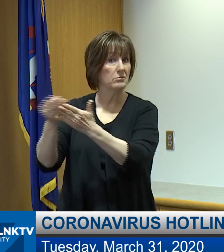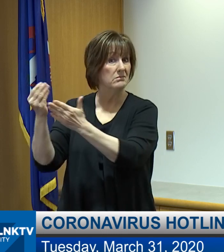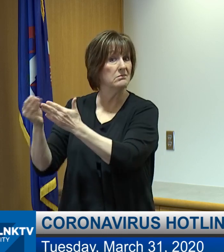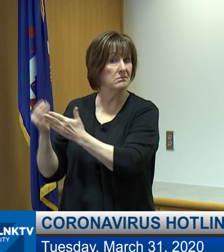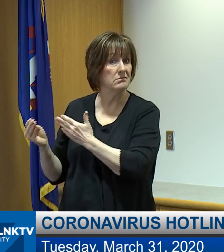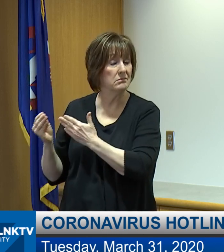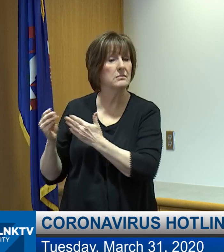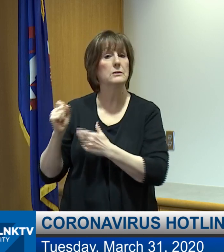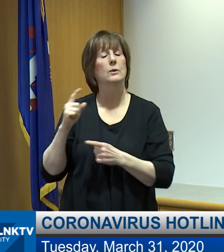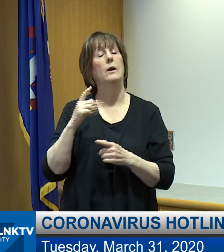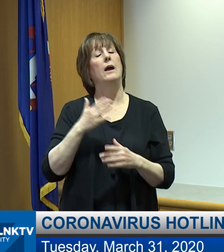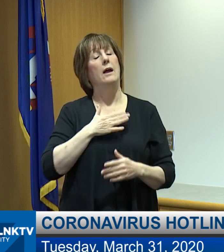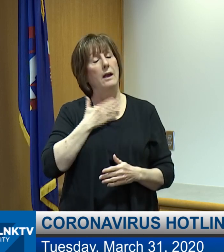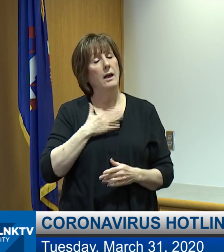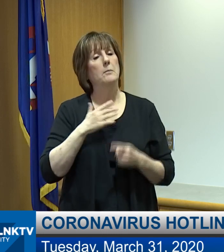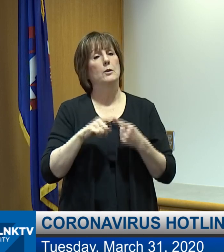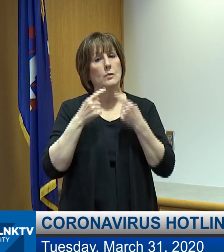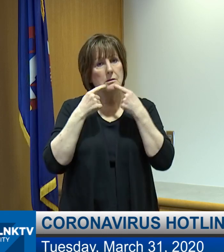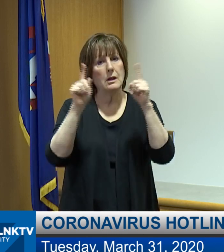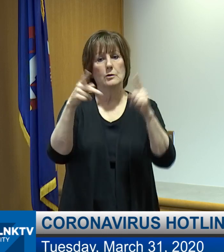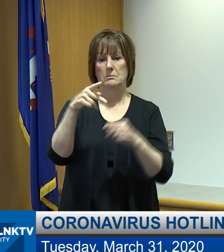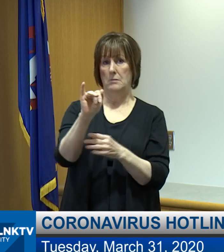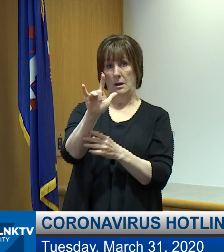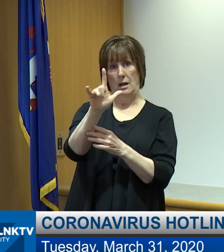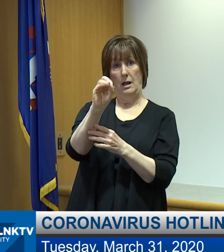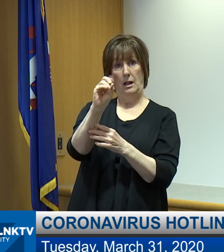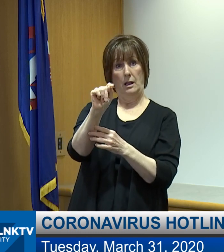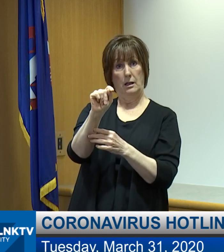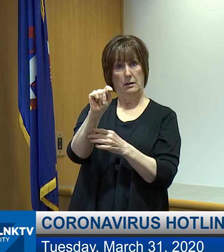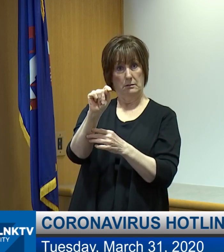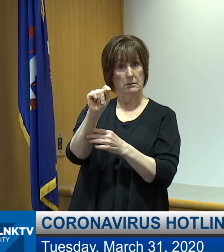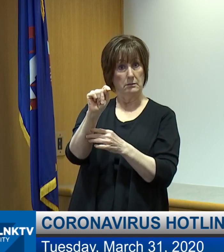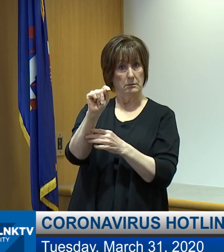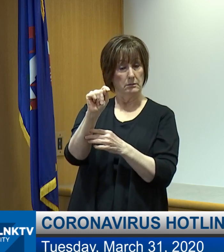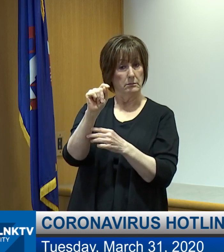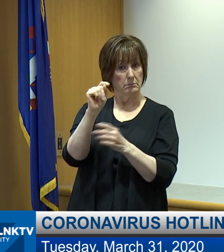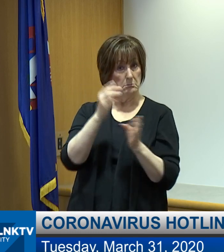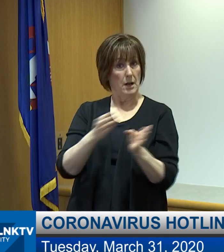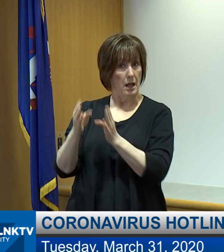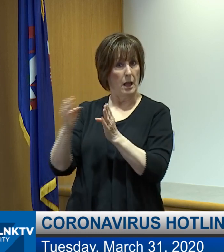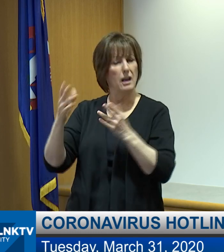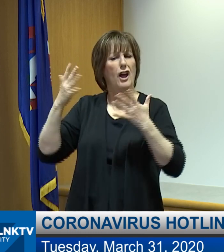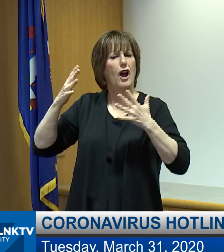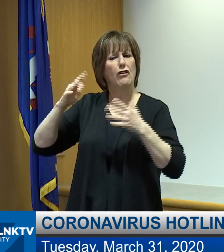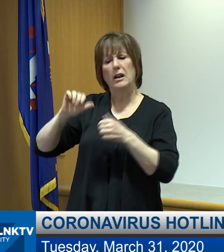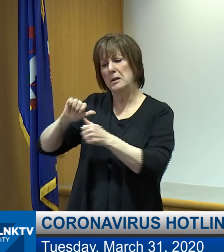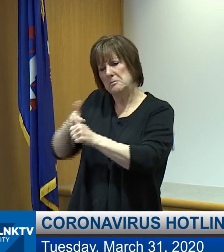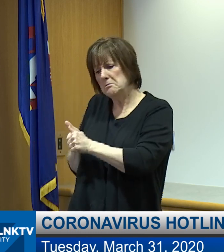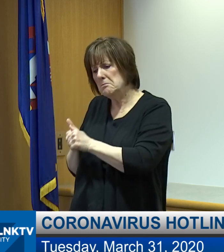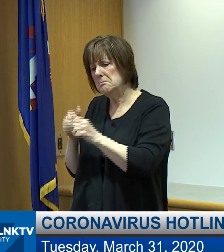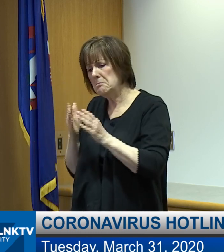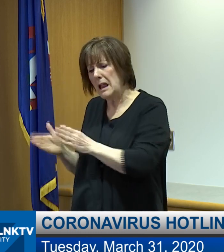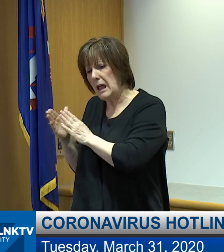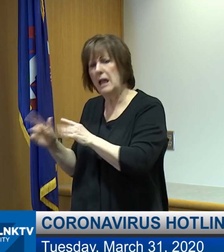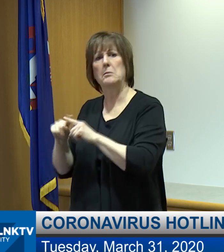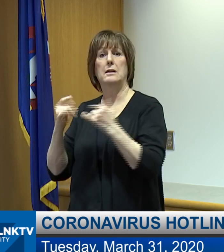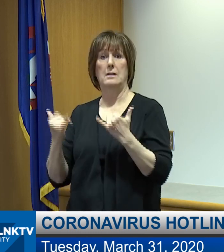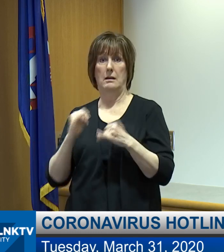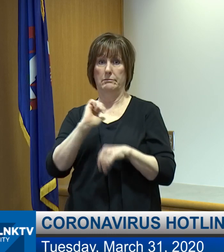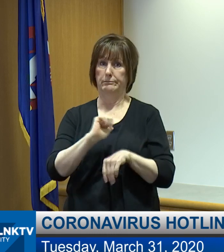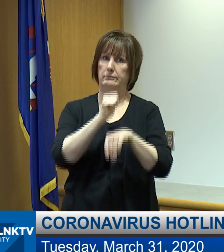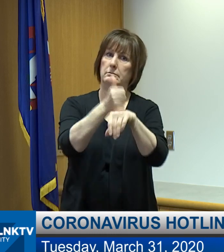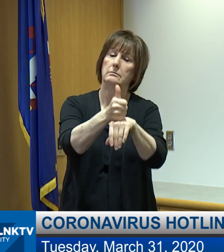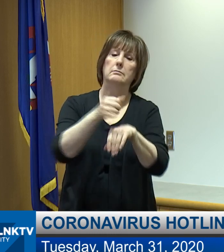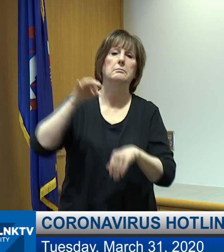so pleased to announce a pilot transportation project that was already in the works prior to our public health emergency, but will be